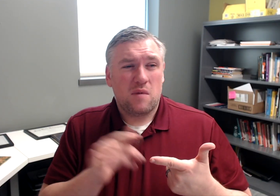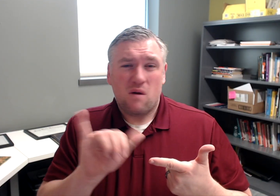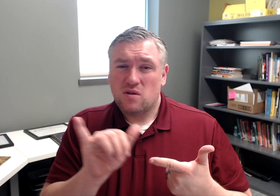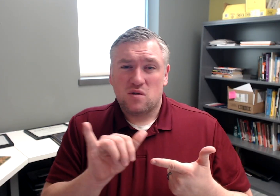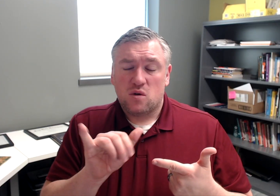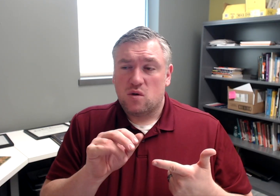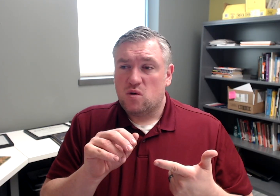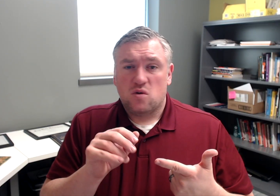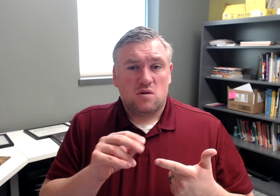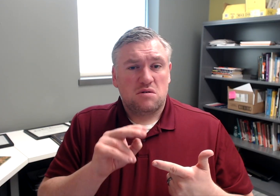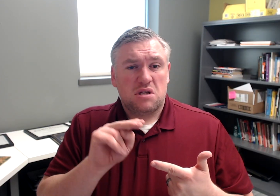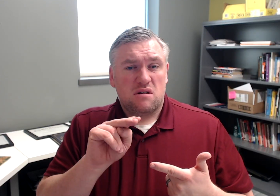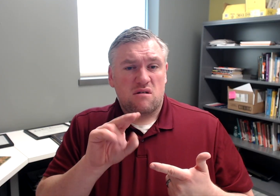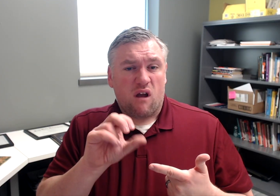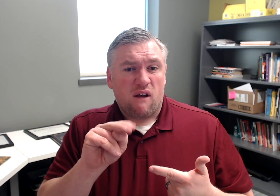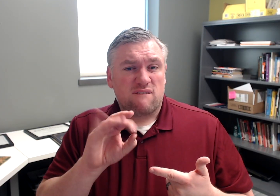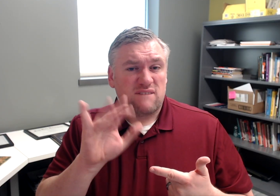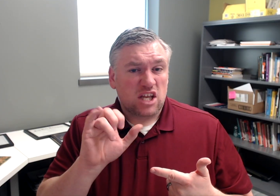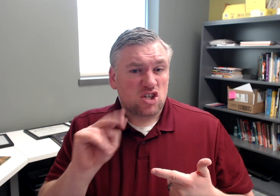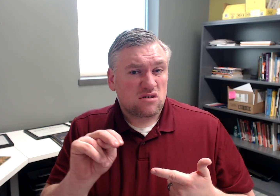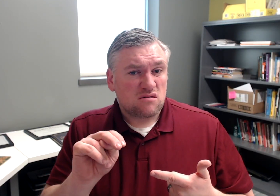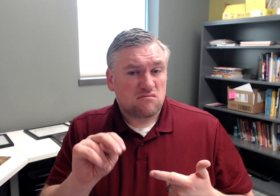read those. There's also nonfiction.